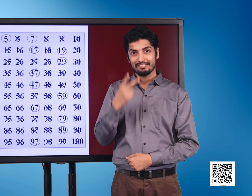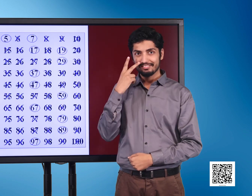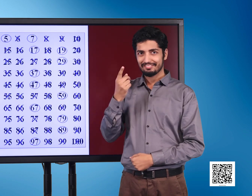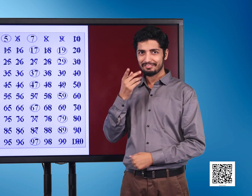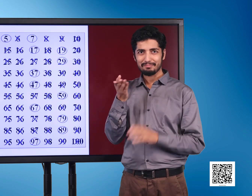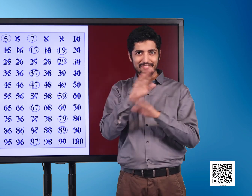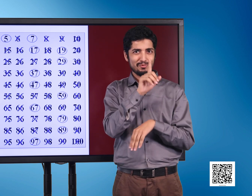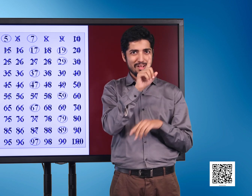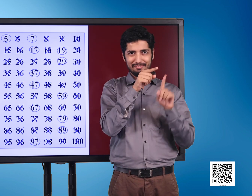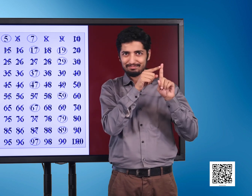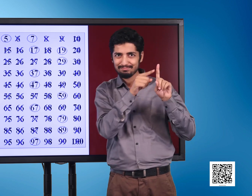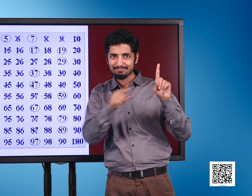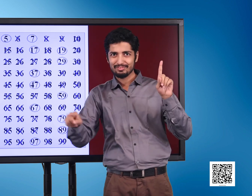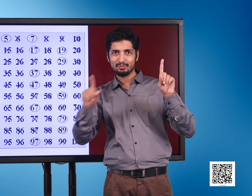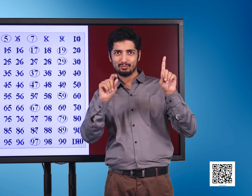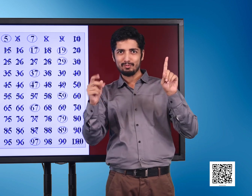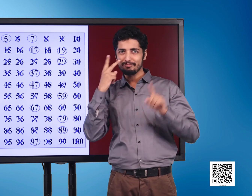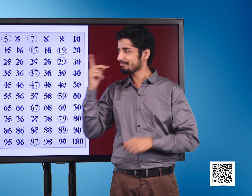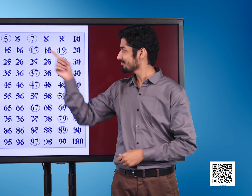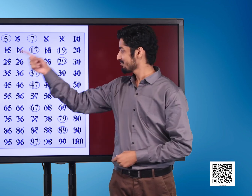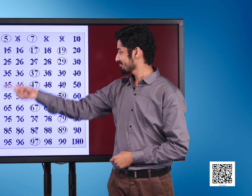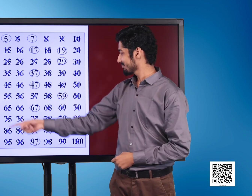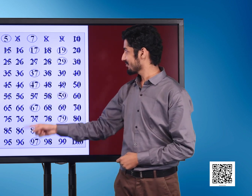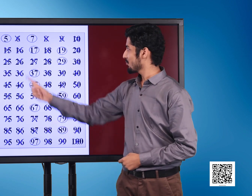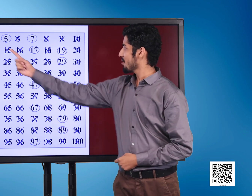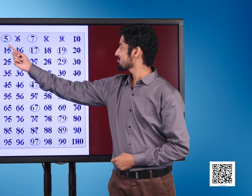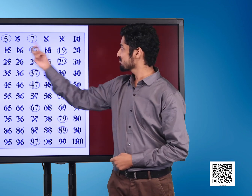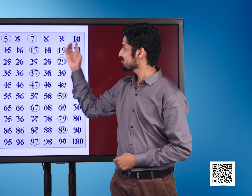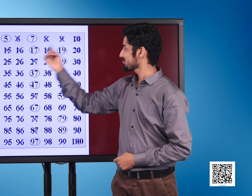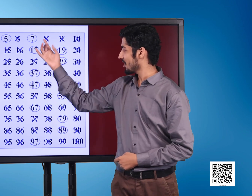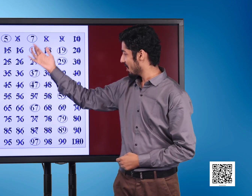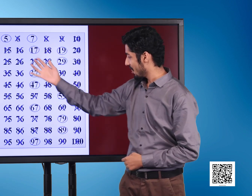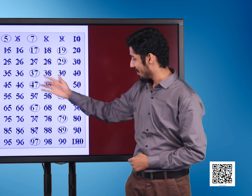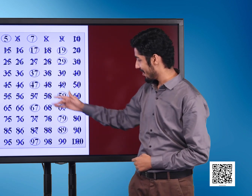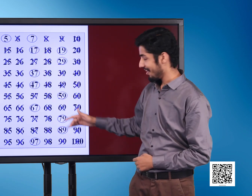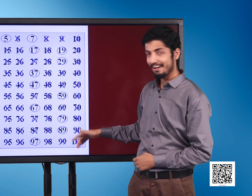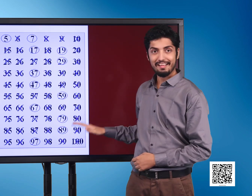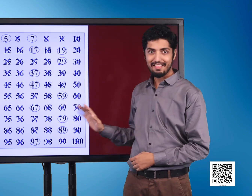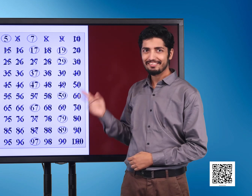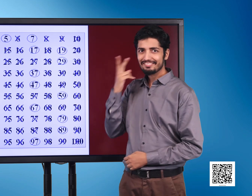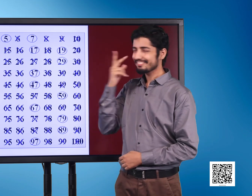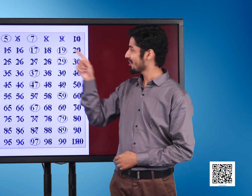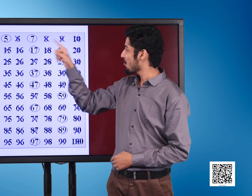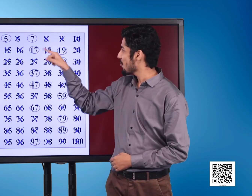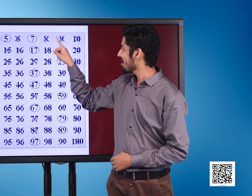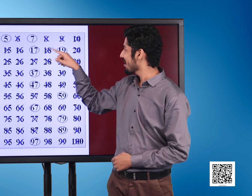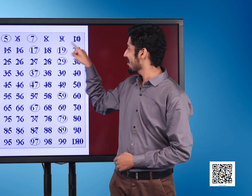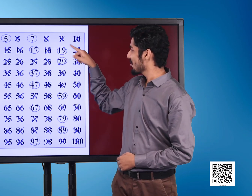Let us see the method. List all numbers from 1 to 100 as given here. We have